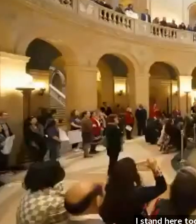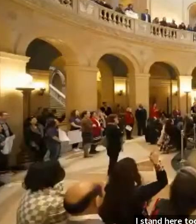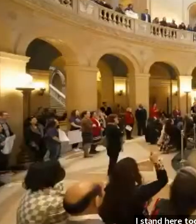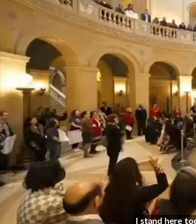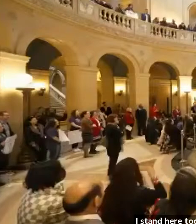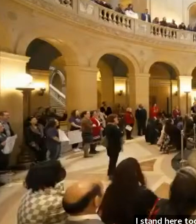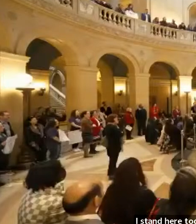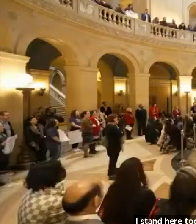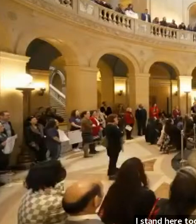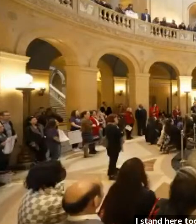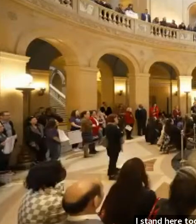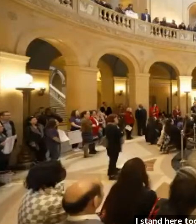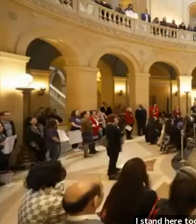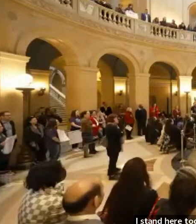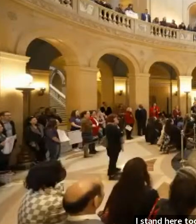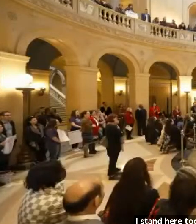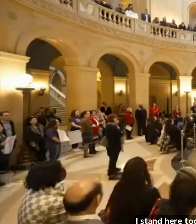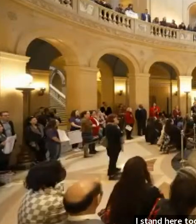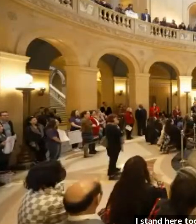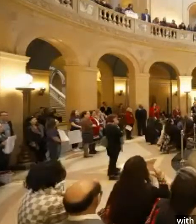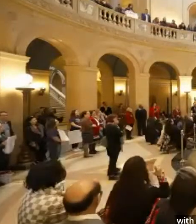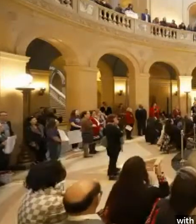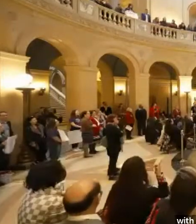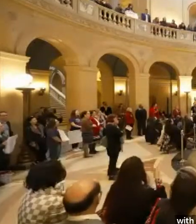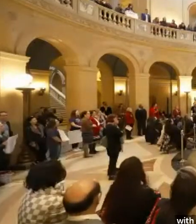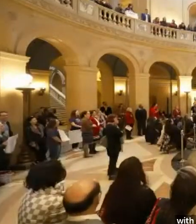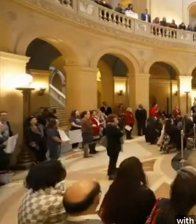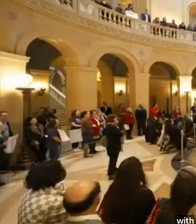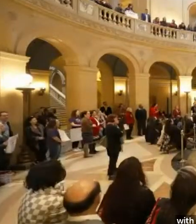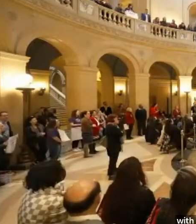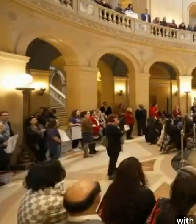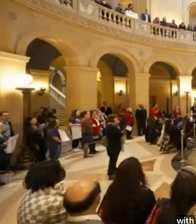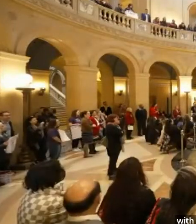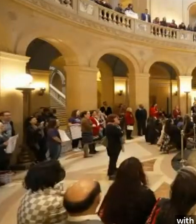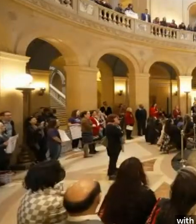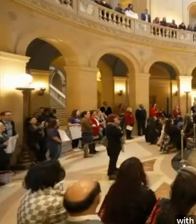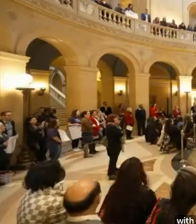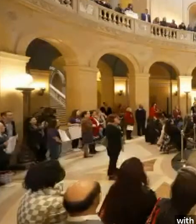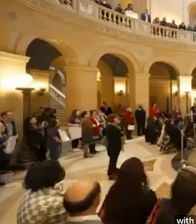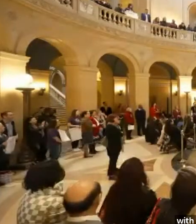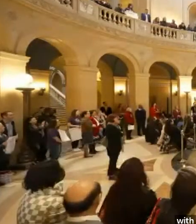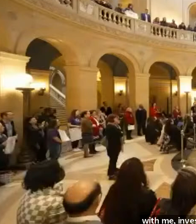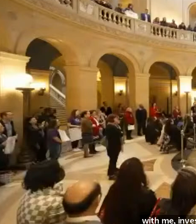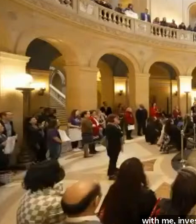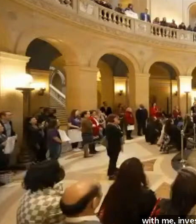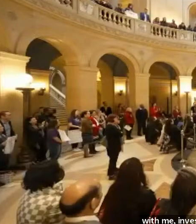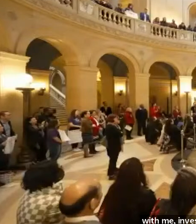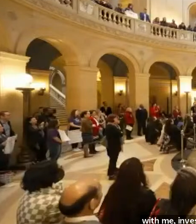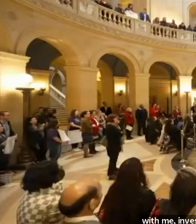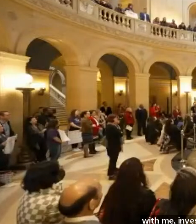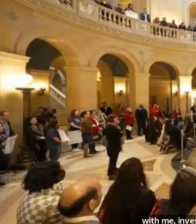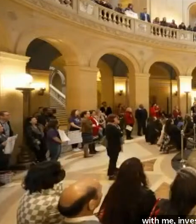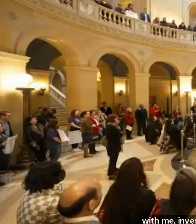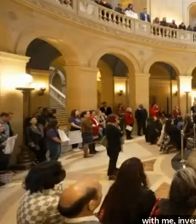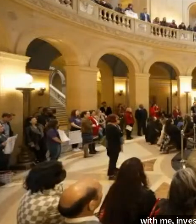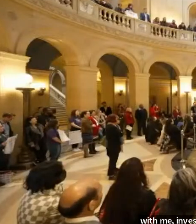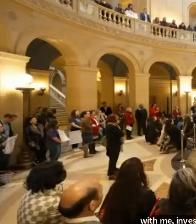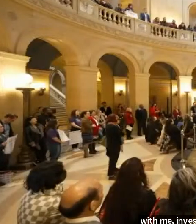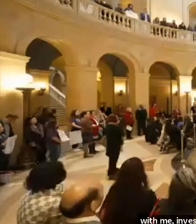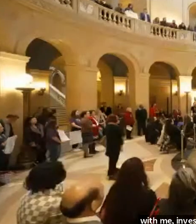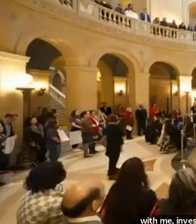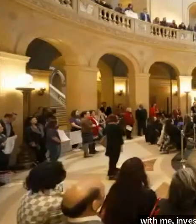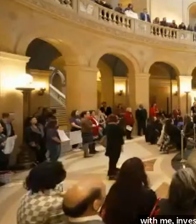survivors! Invest in survivors! Invest in survivors! Invest in survivors! Thank you for showing up for all of Minnesota's